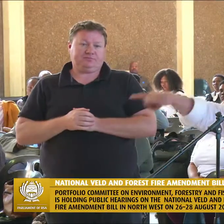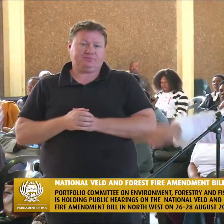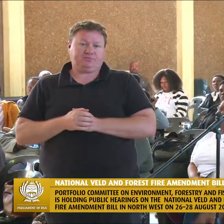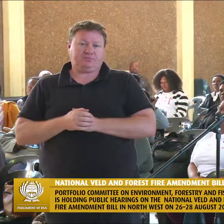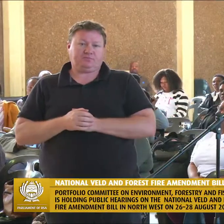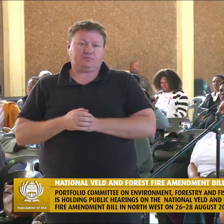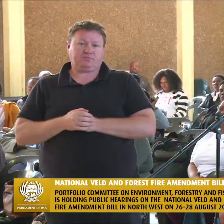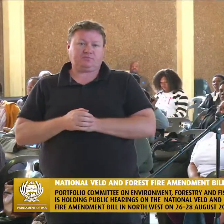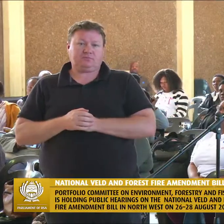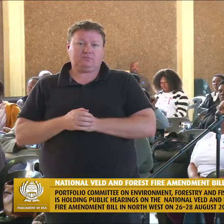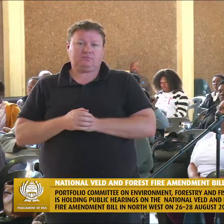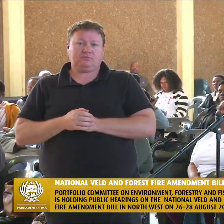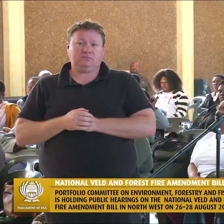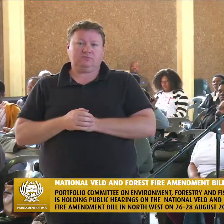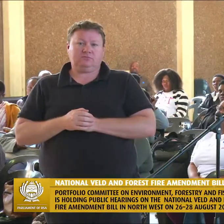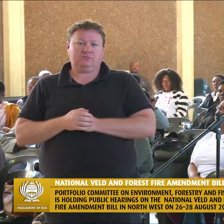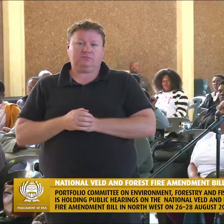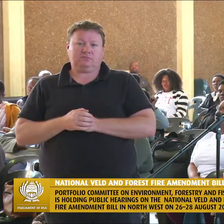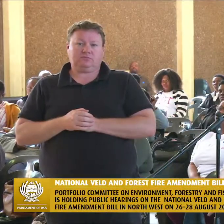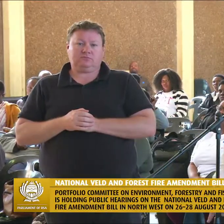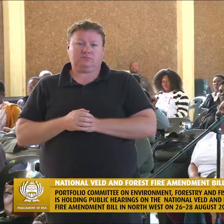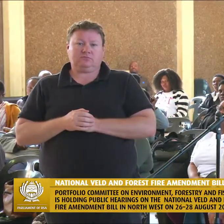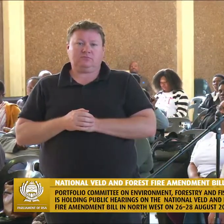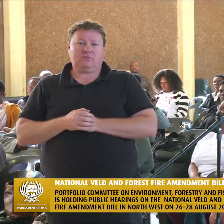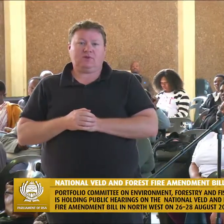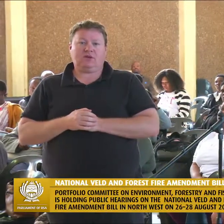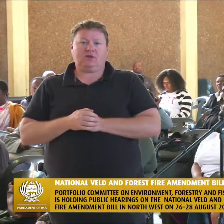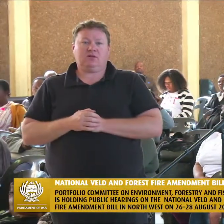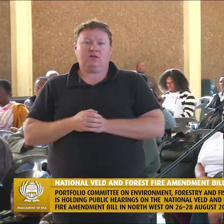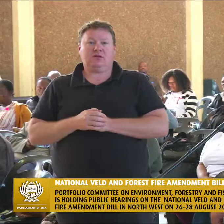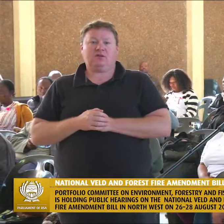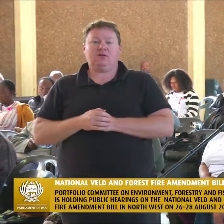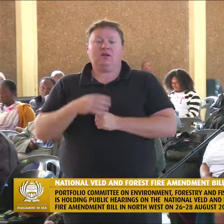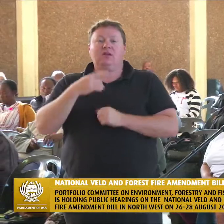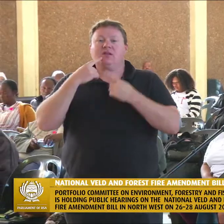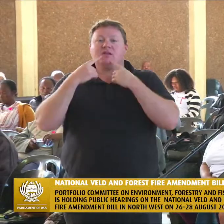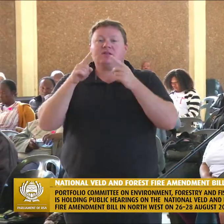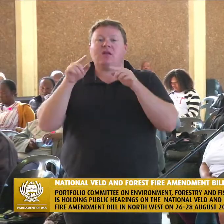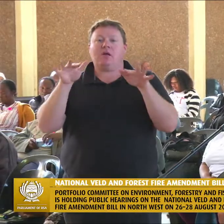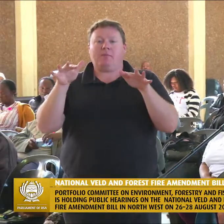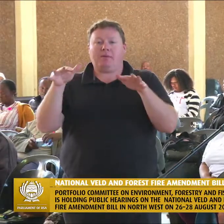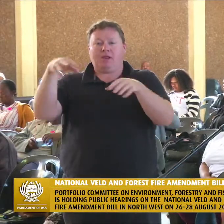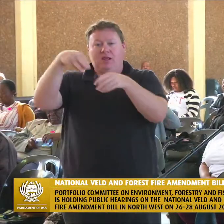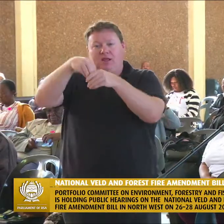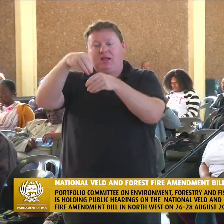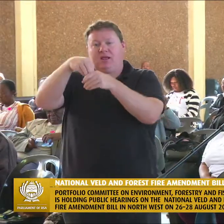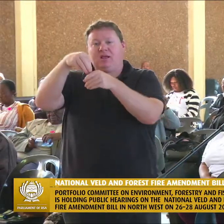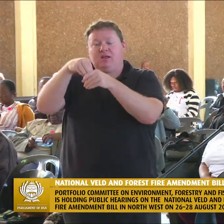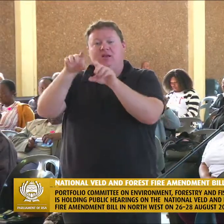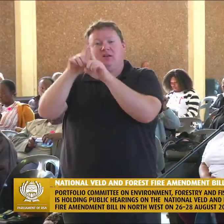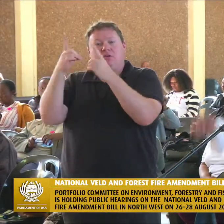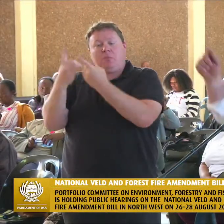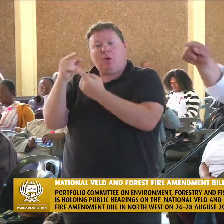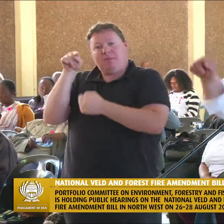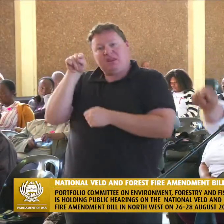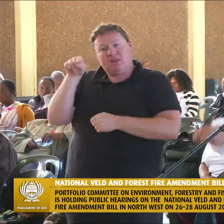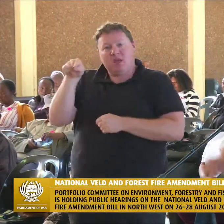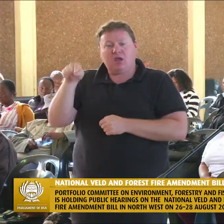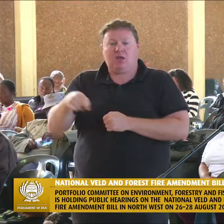department and instruct the people who are falling under his or her department